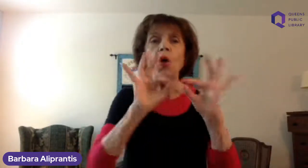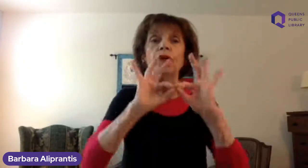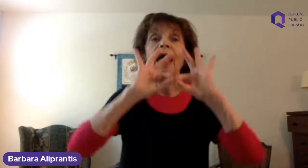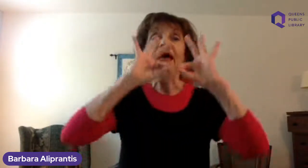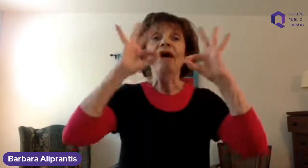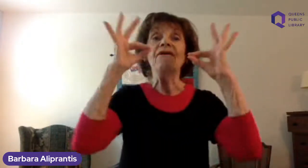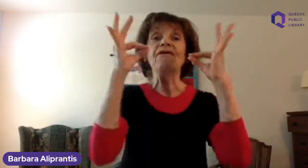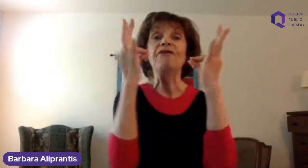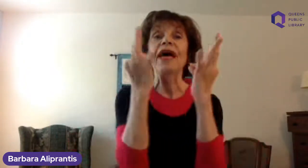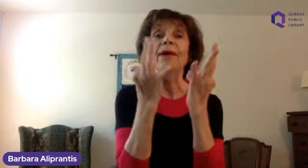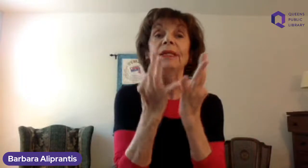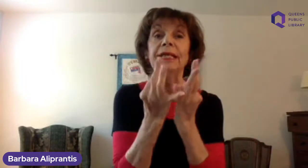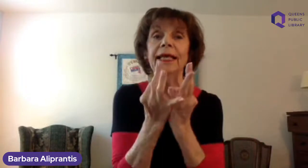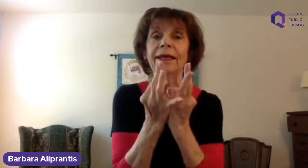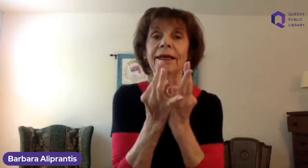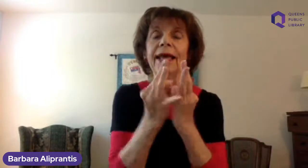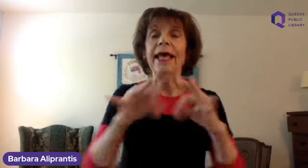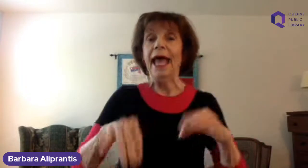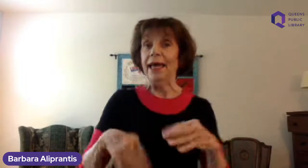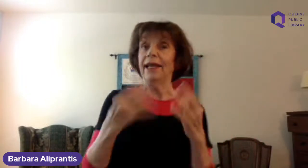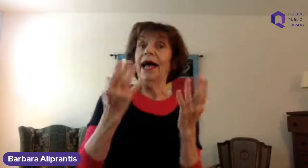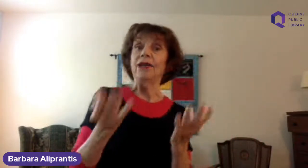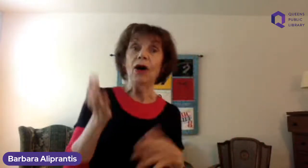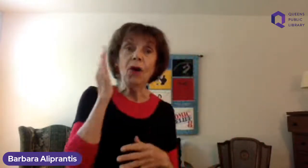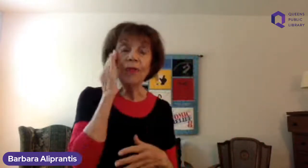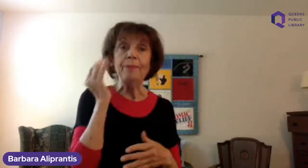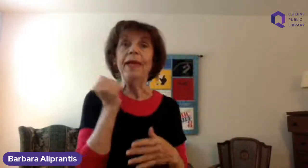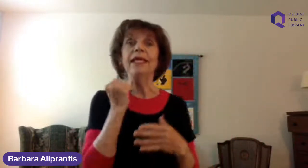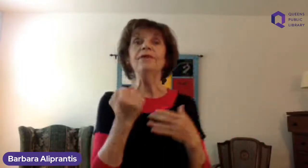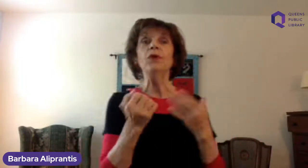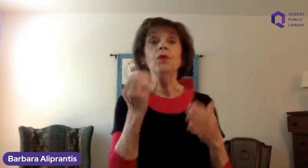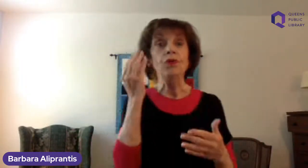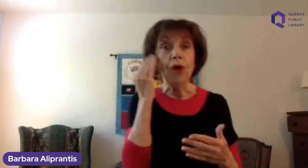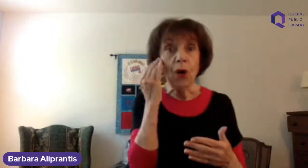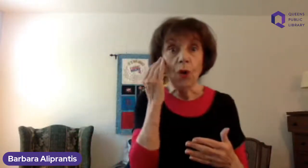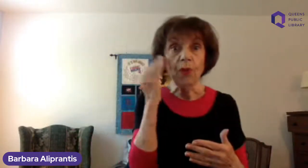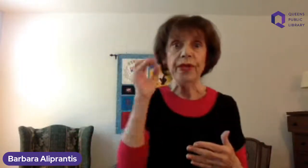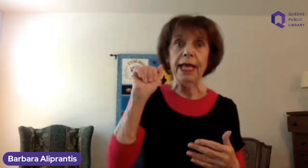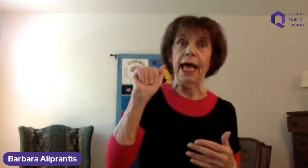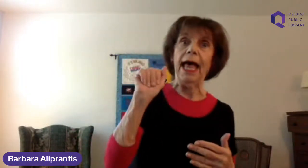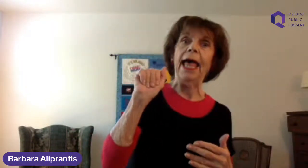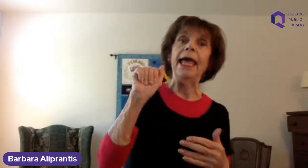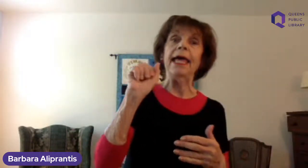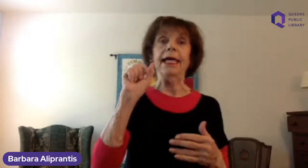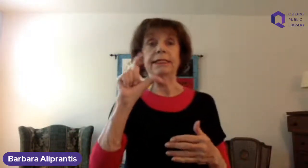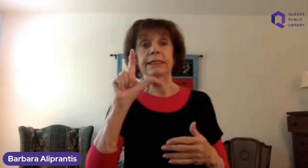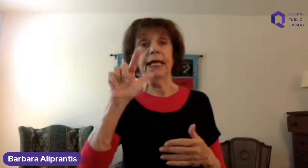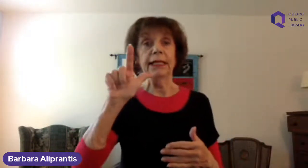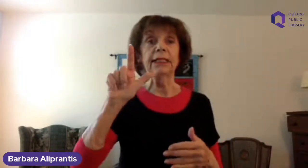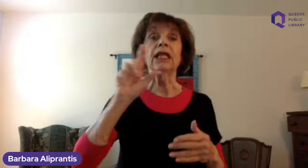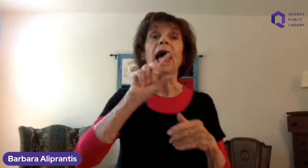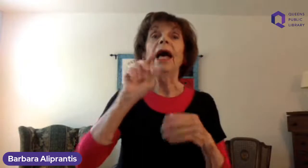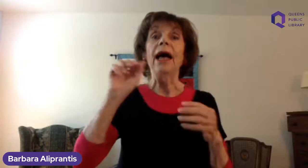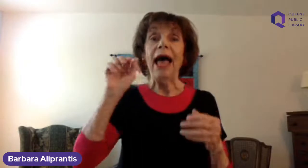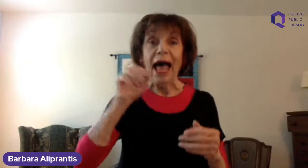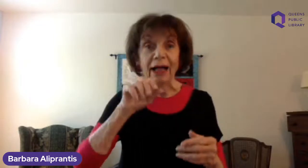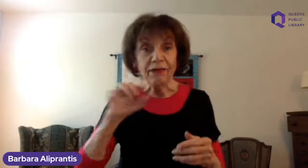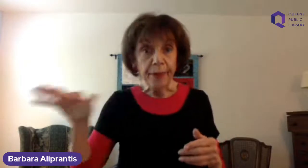whole family. And I know that many of you know the ASL